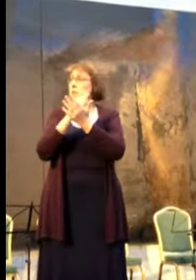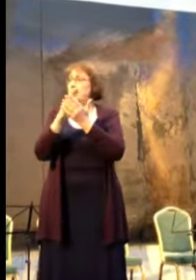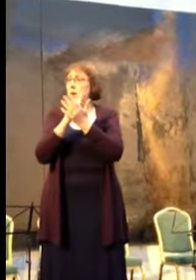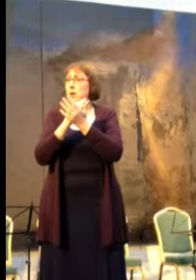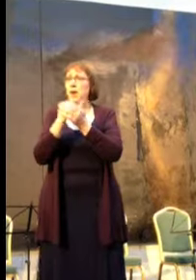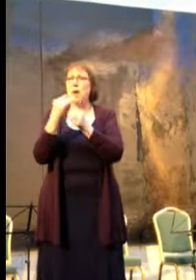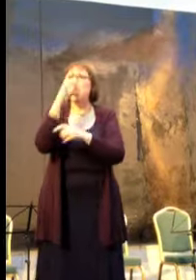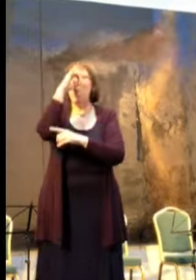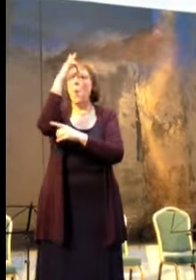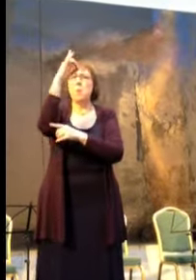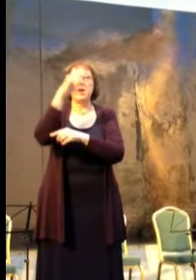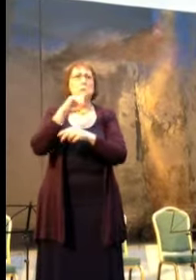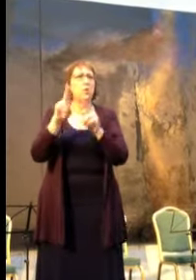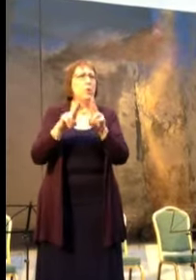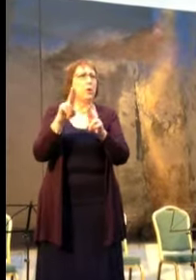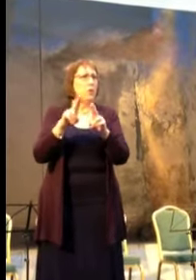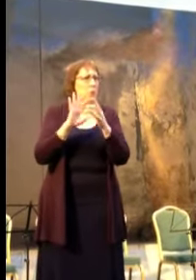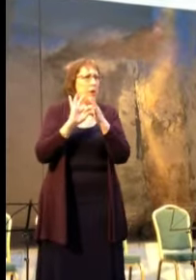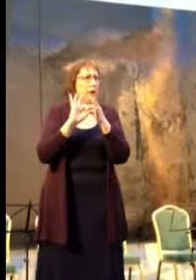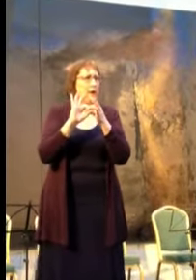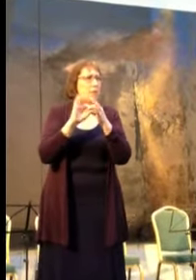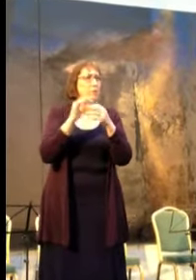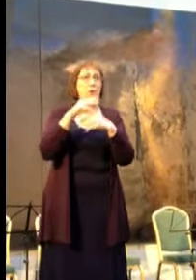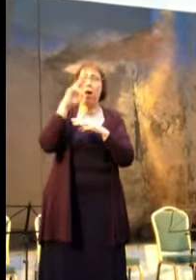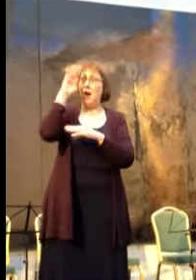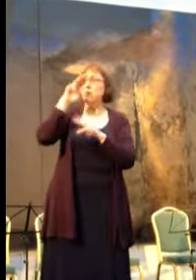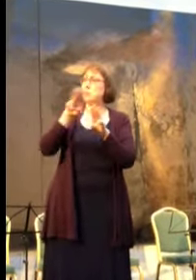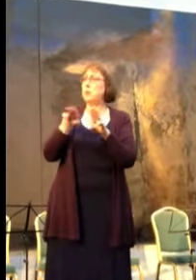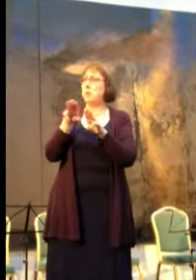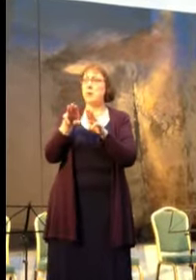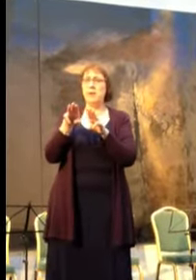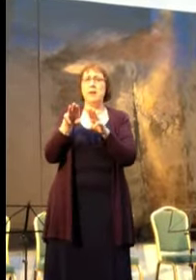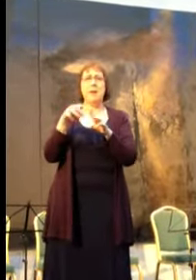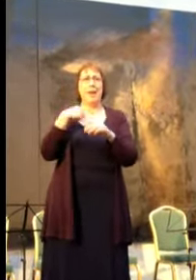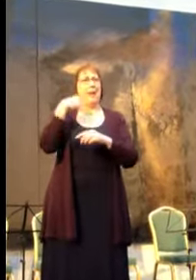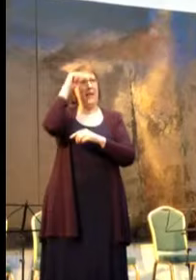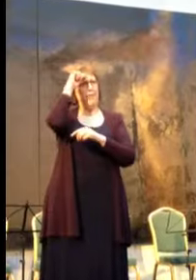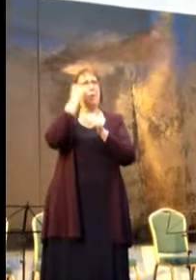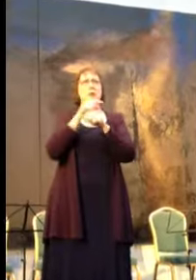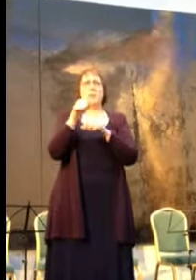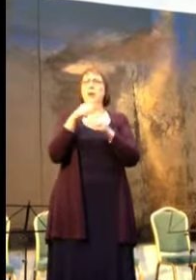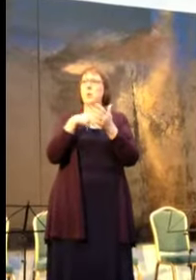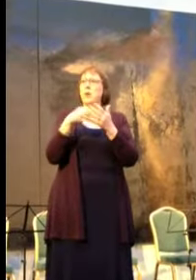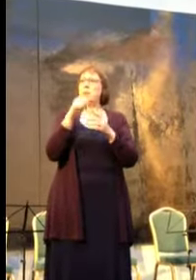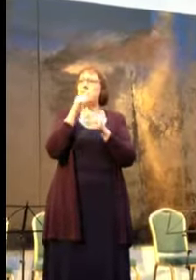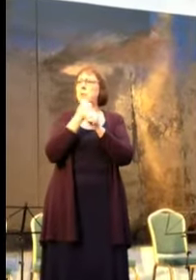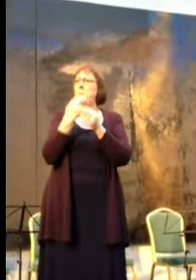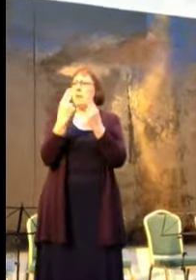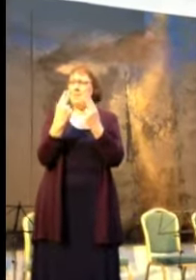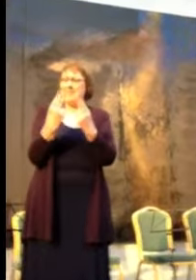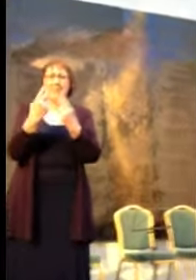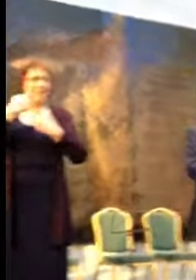hope and renewal to the Irish people at this time, is a time that I had in mind when I was speaking about the need for